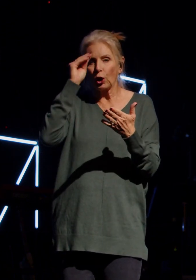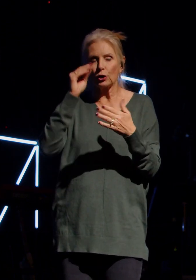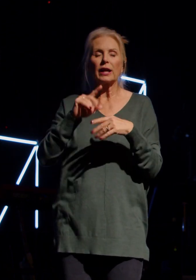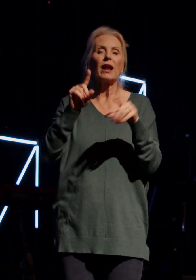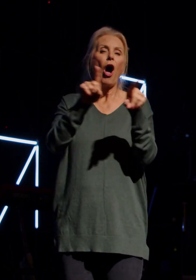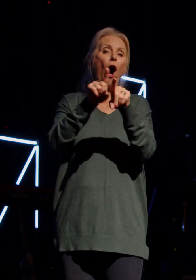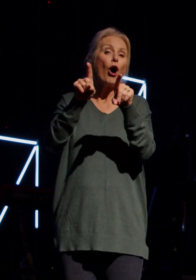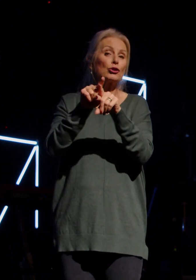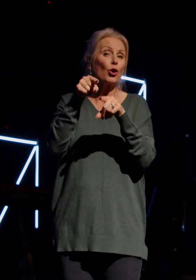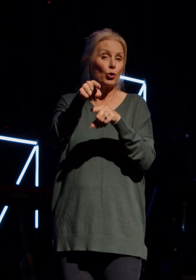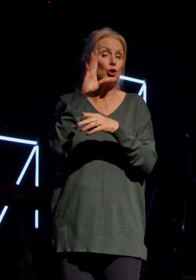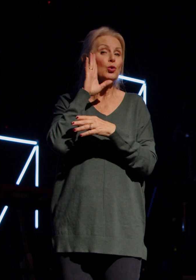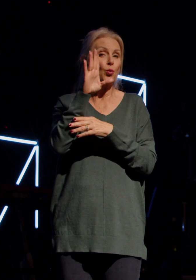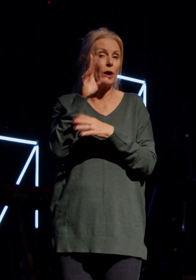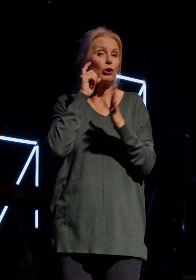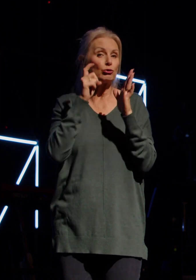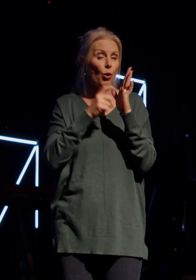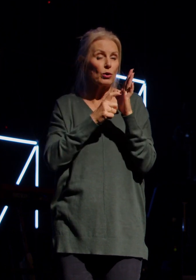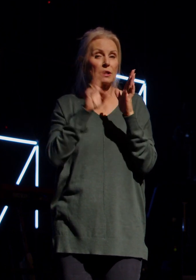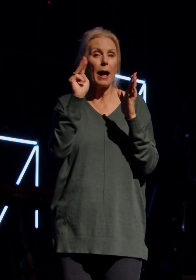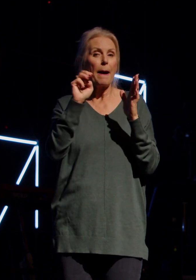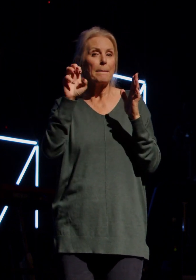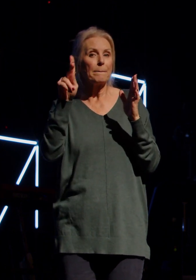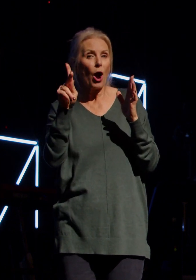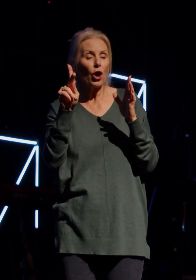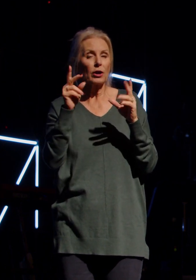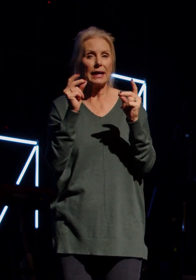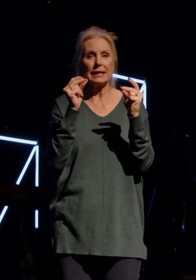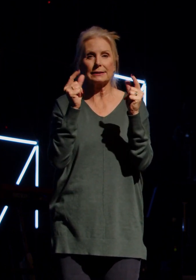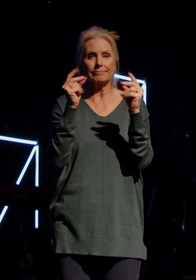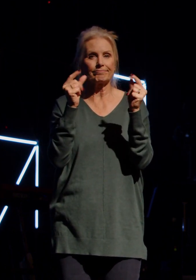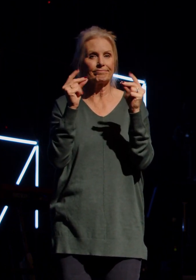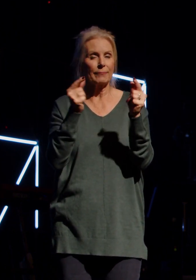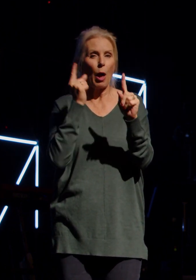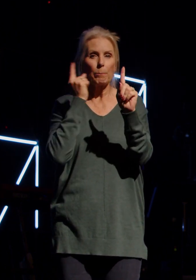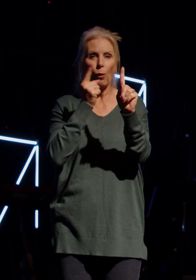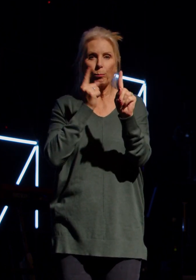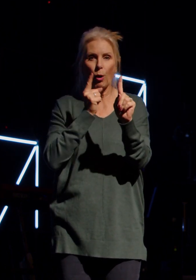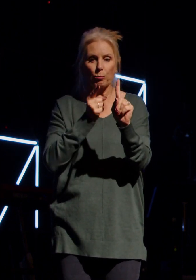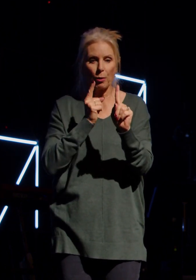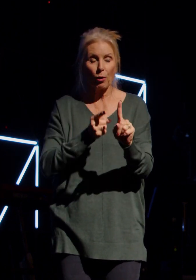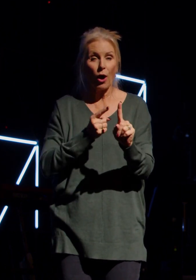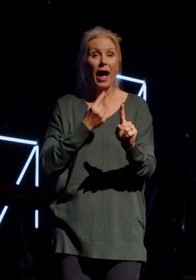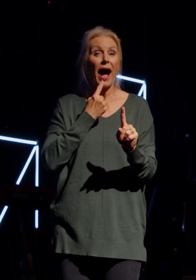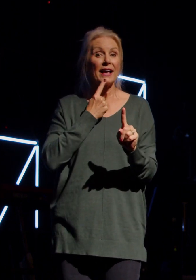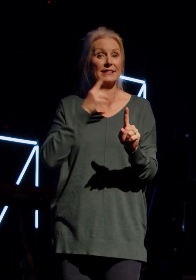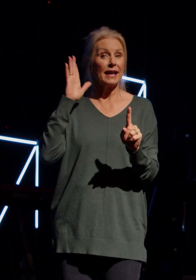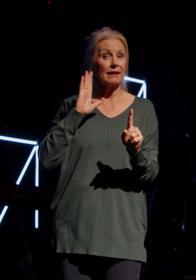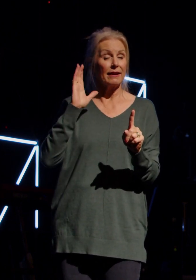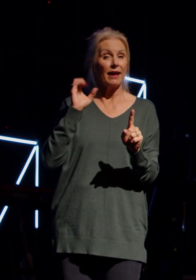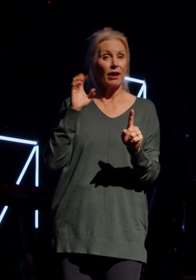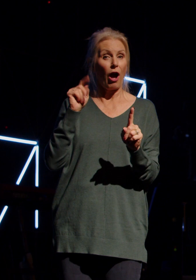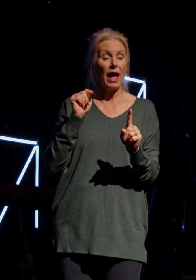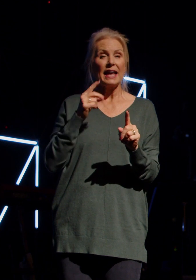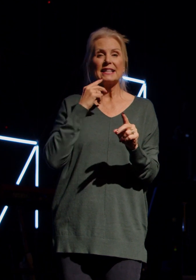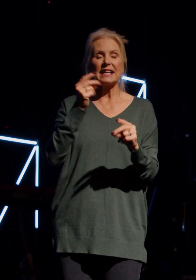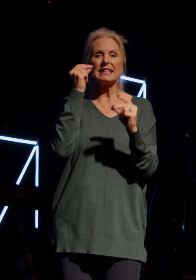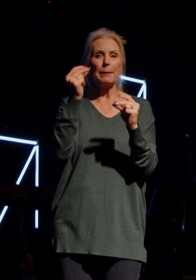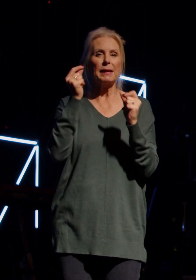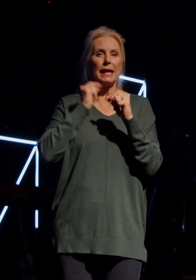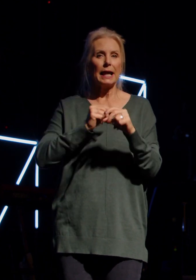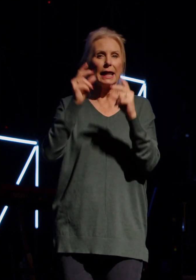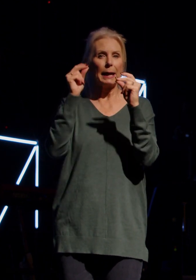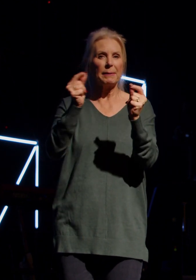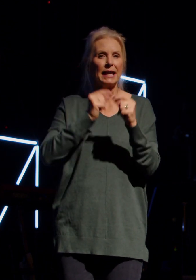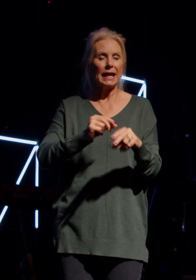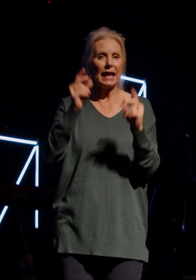things you'll notice about Mark is to the point. It's fast-paced. I said this back in October, November. He says immediately all the time, 41